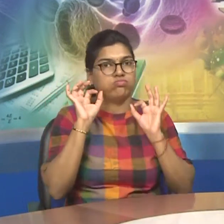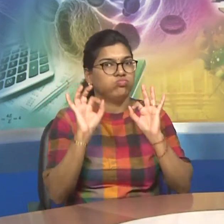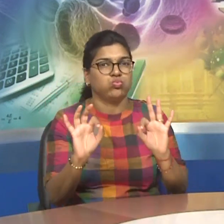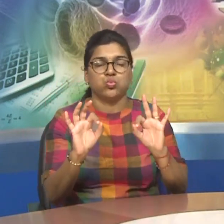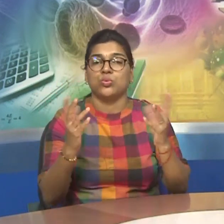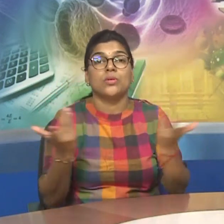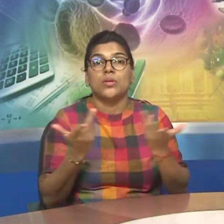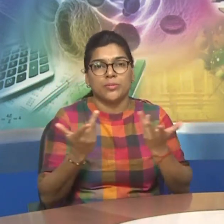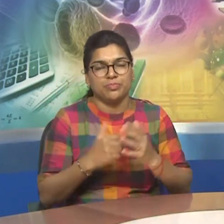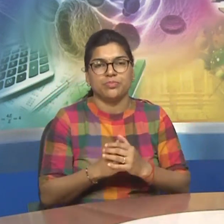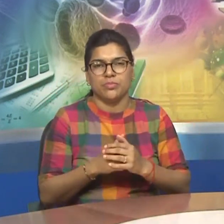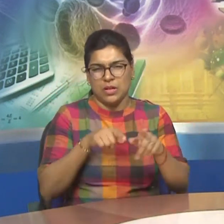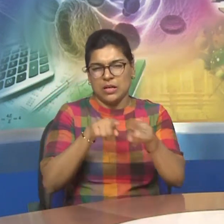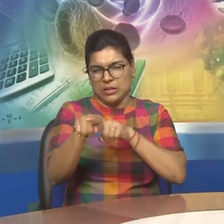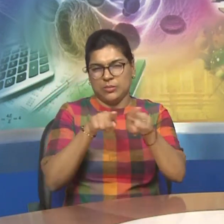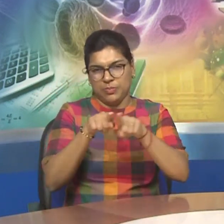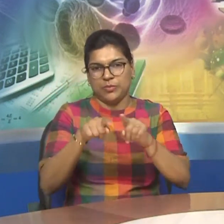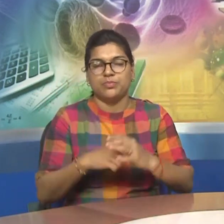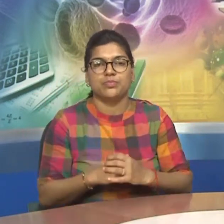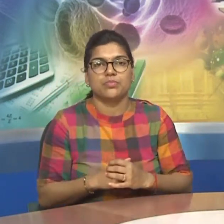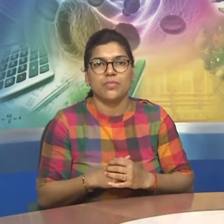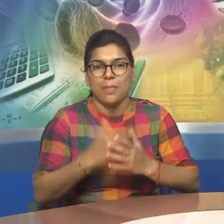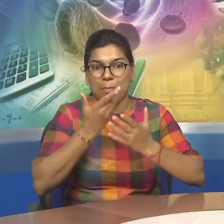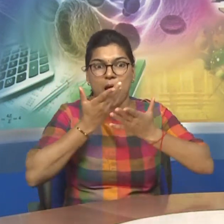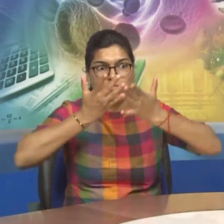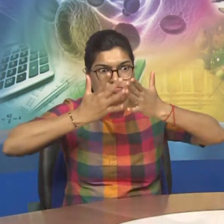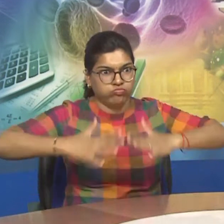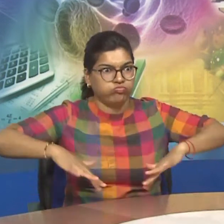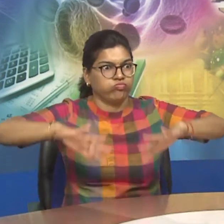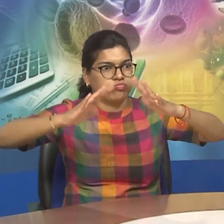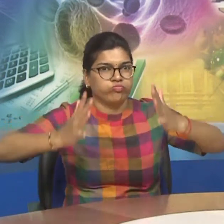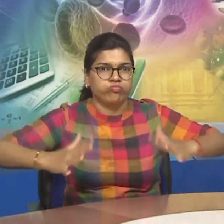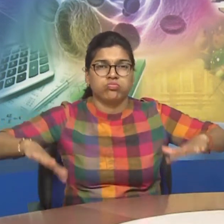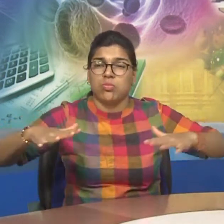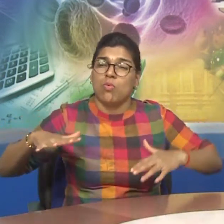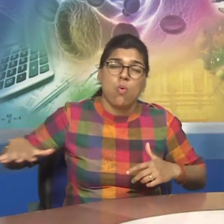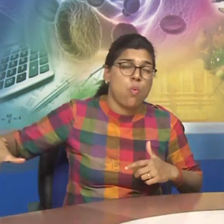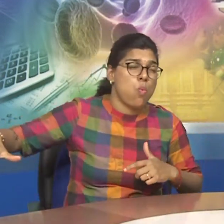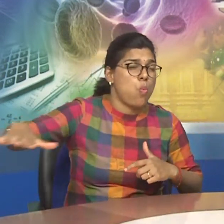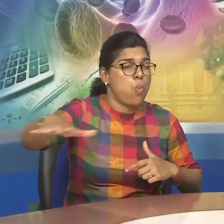This is the famous quote